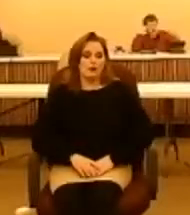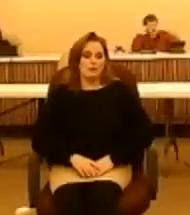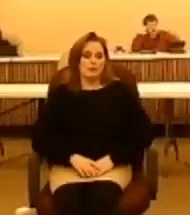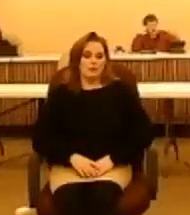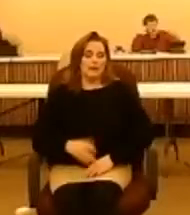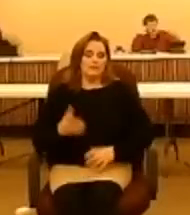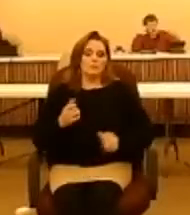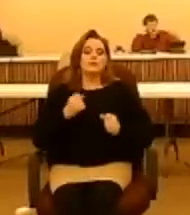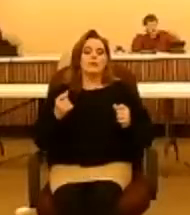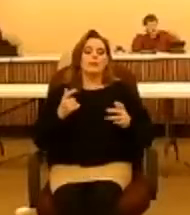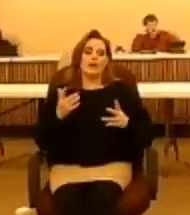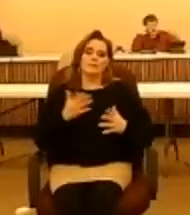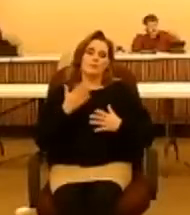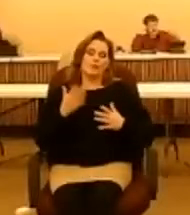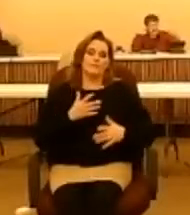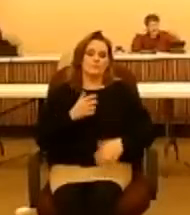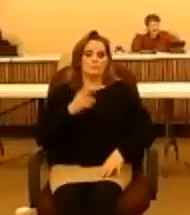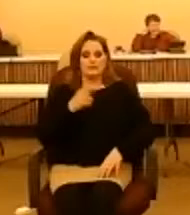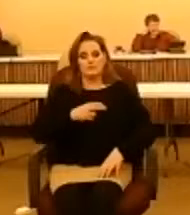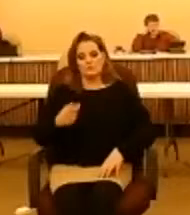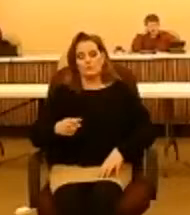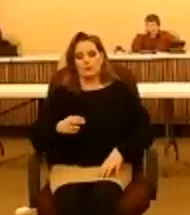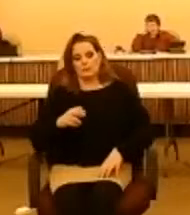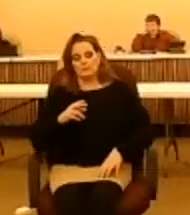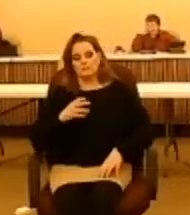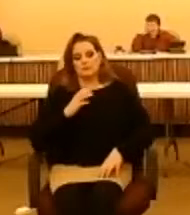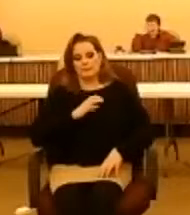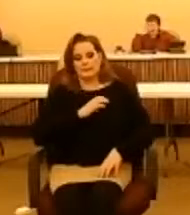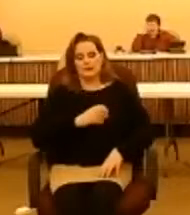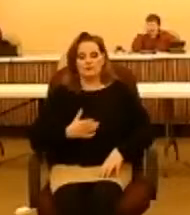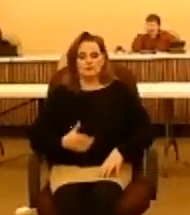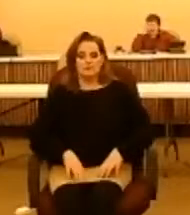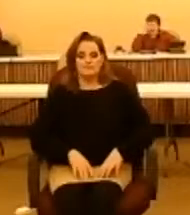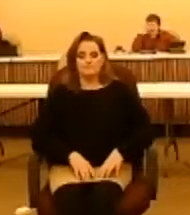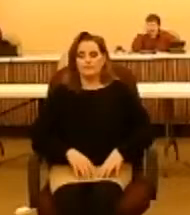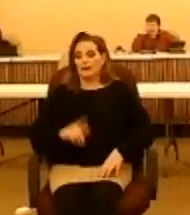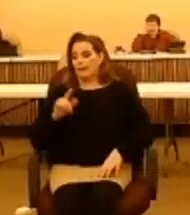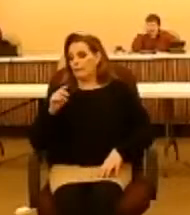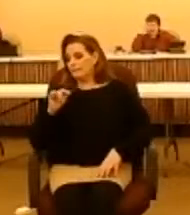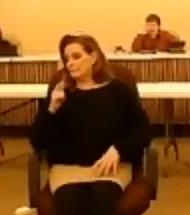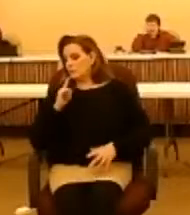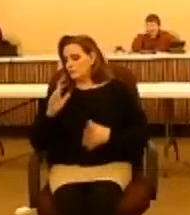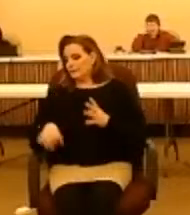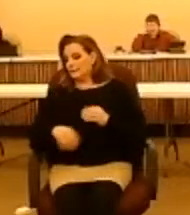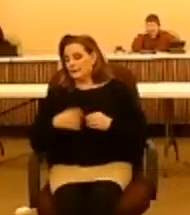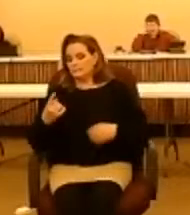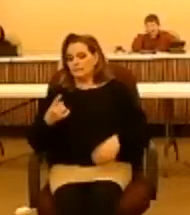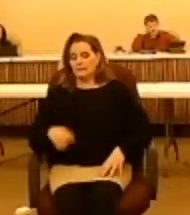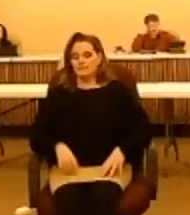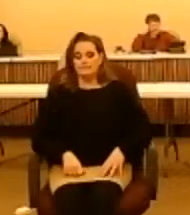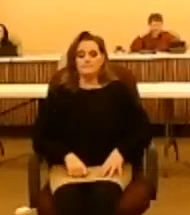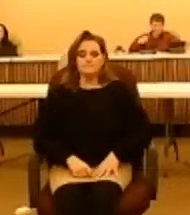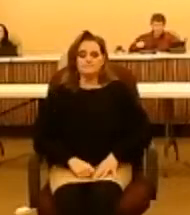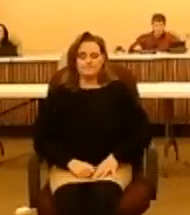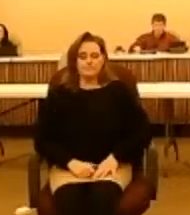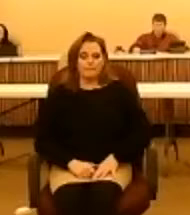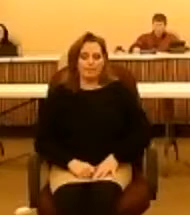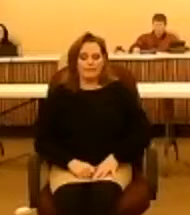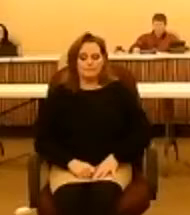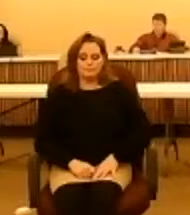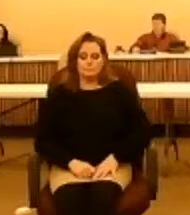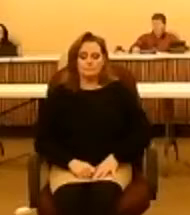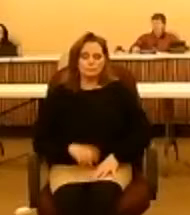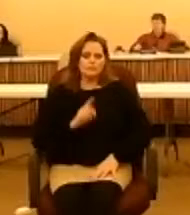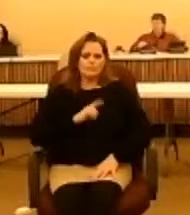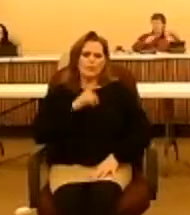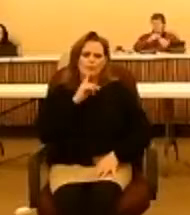had a lot to offer to the Historic Site Committee. Lisa, I don't know if you want to add anything because you were a part of that as well. Absolutely. We were